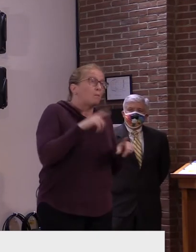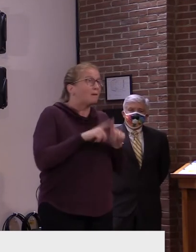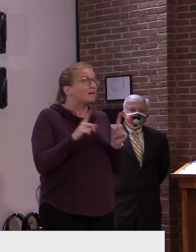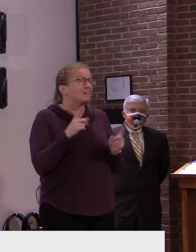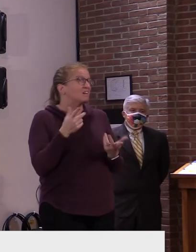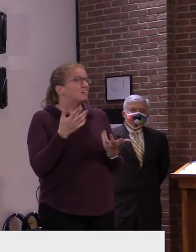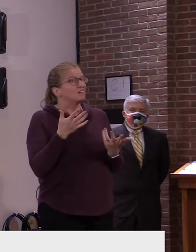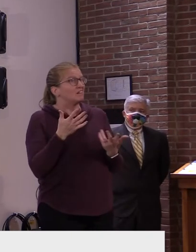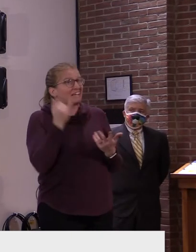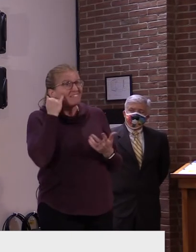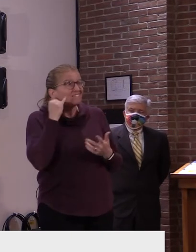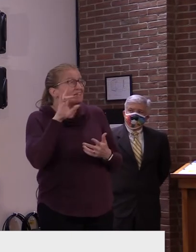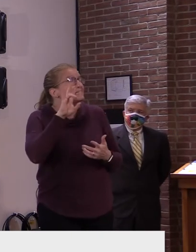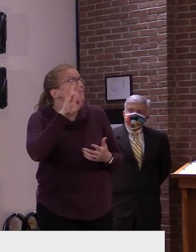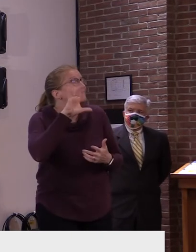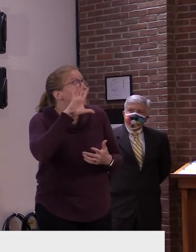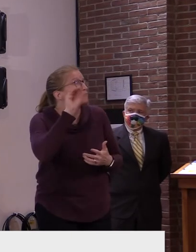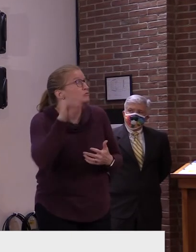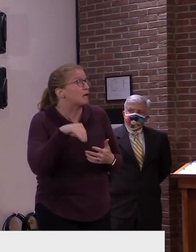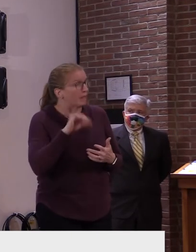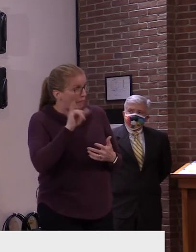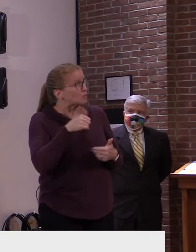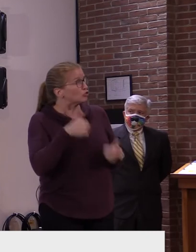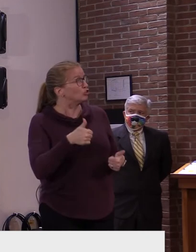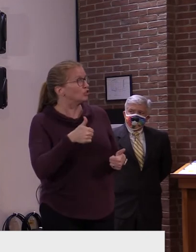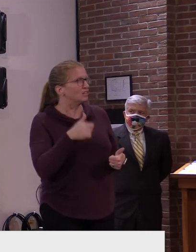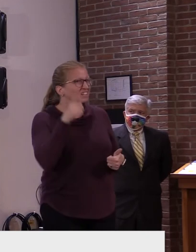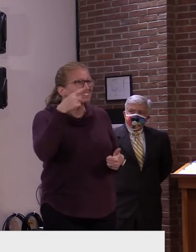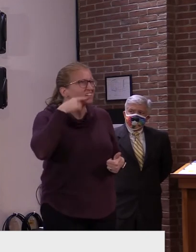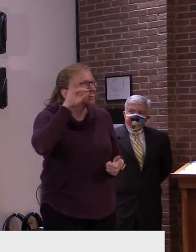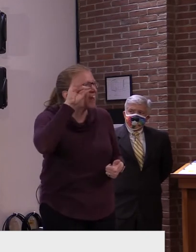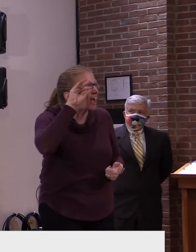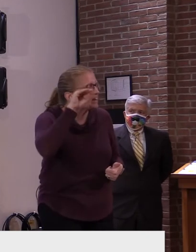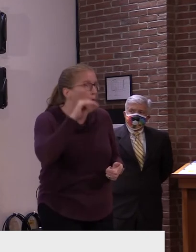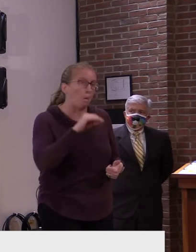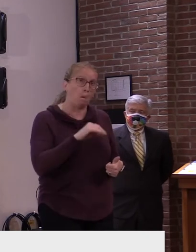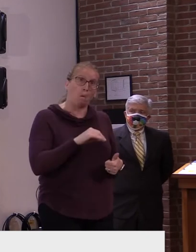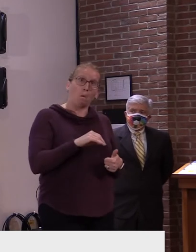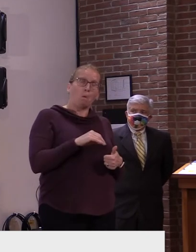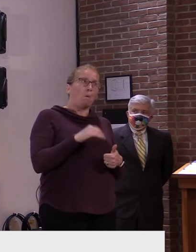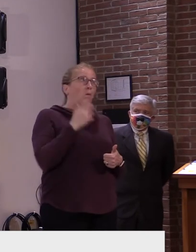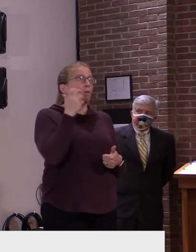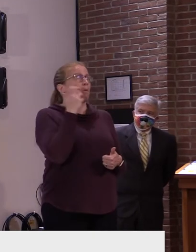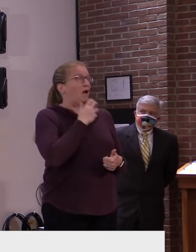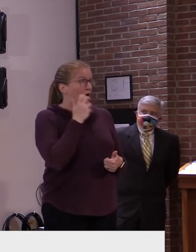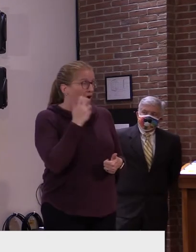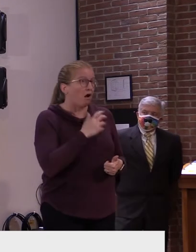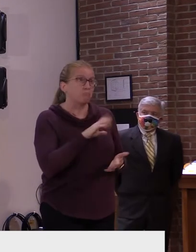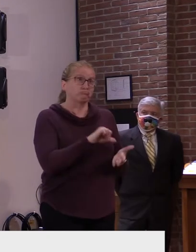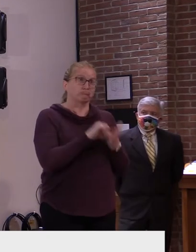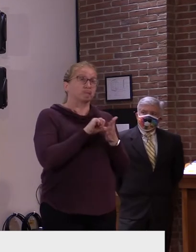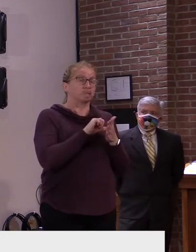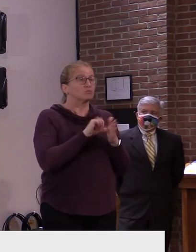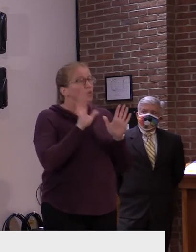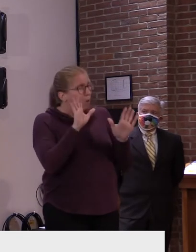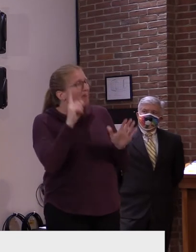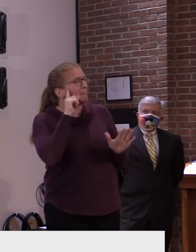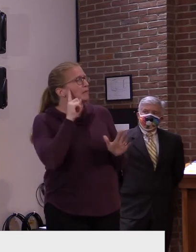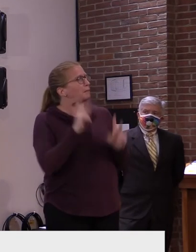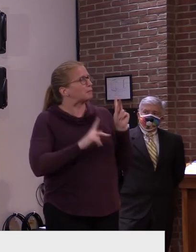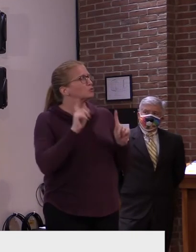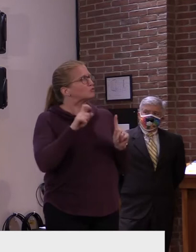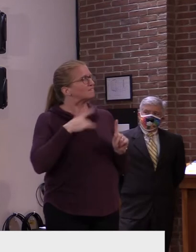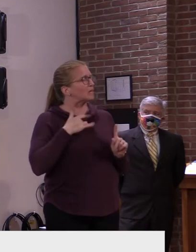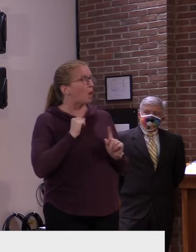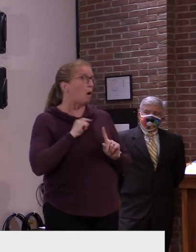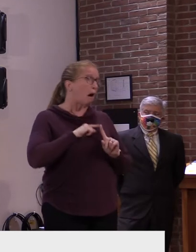remarkable so we should take some um have a little dose of optimism about the vaccine but i want to make it very